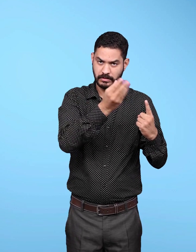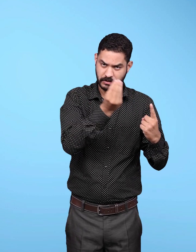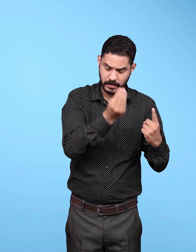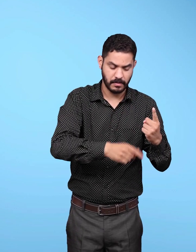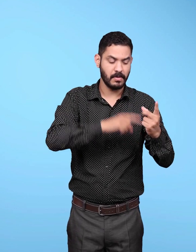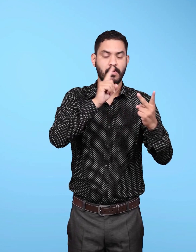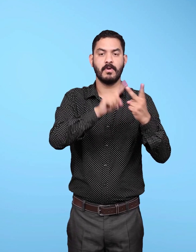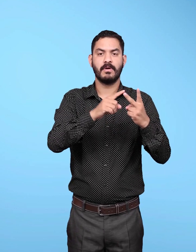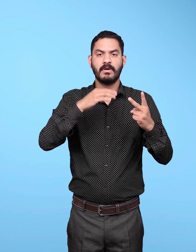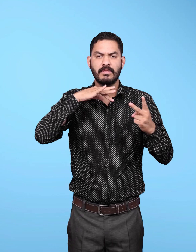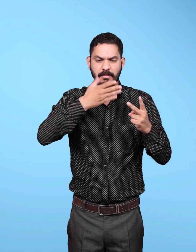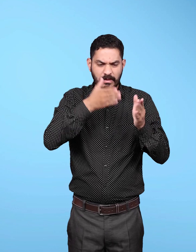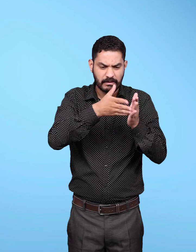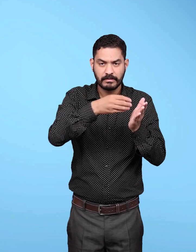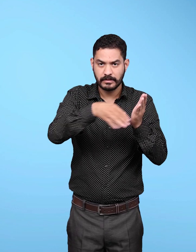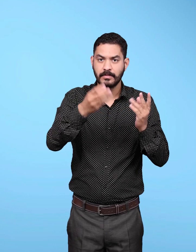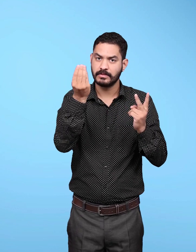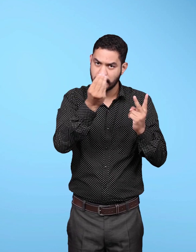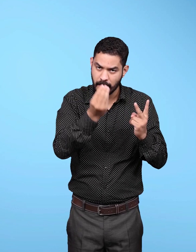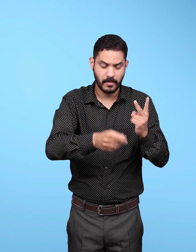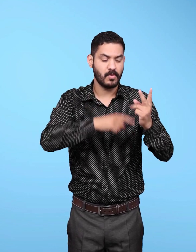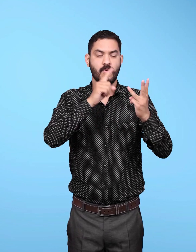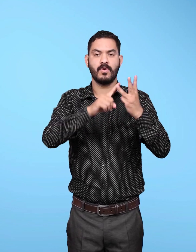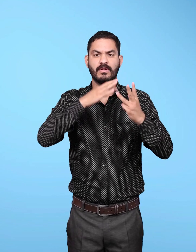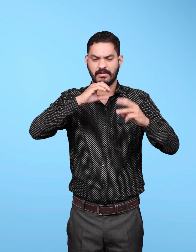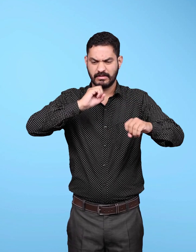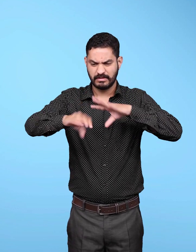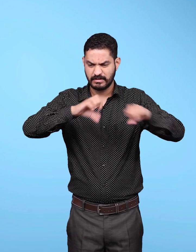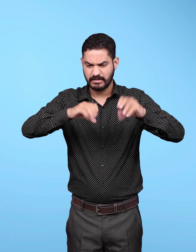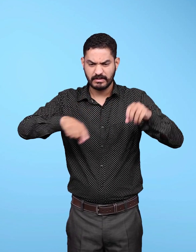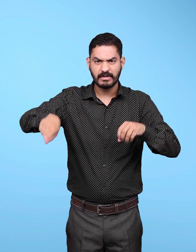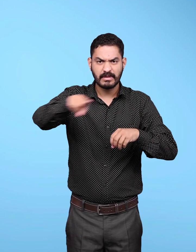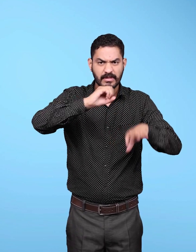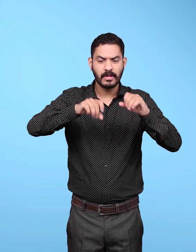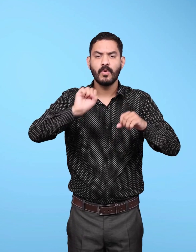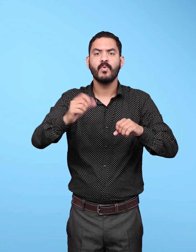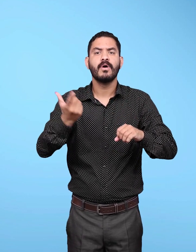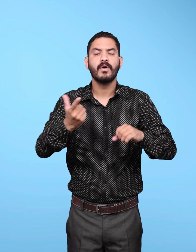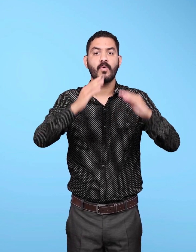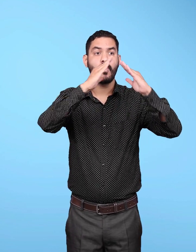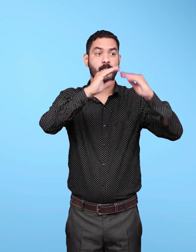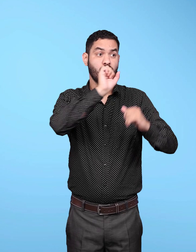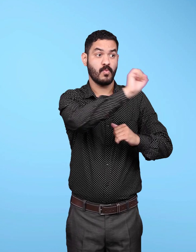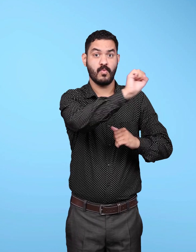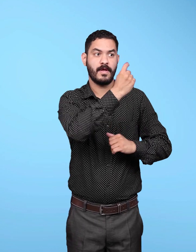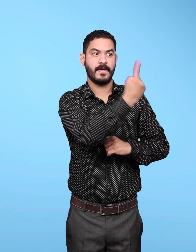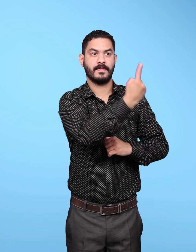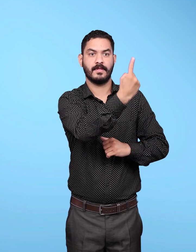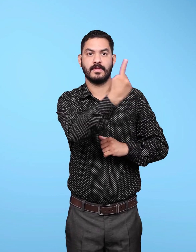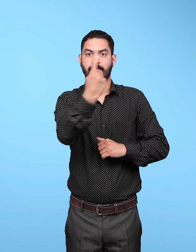as drains and garbage dumps. These ring wells are usually found in individual